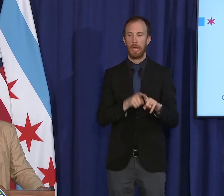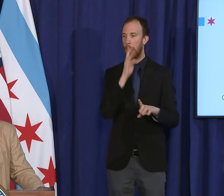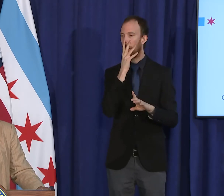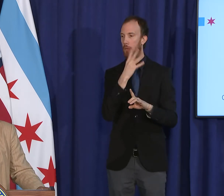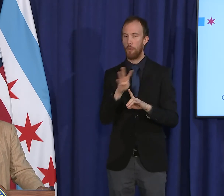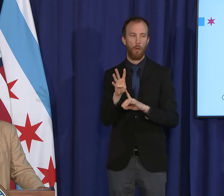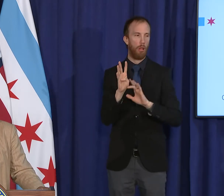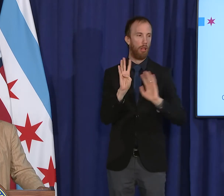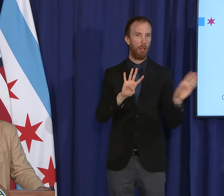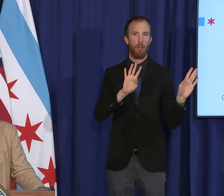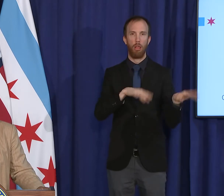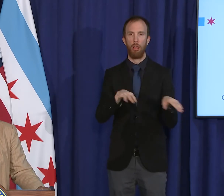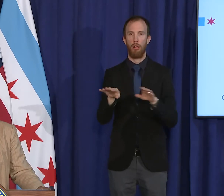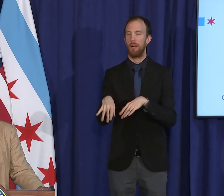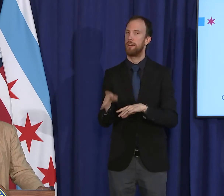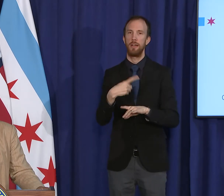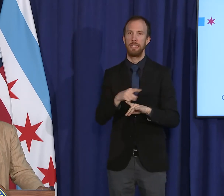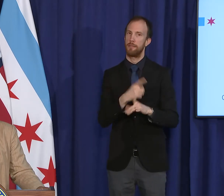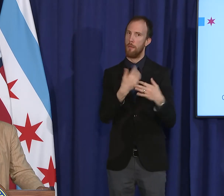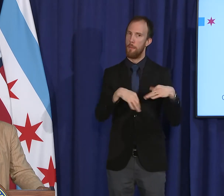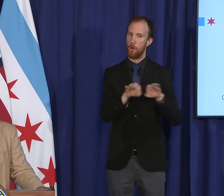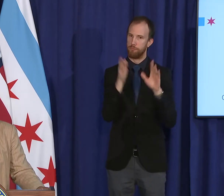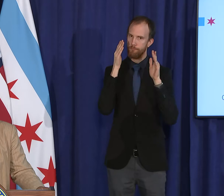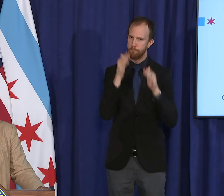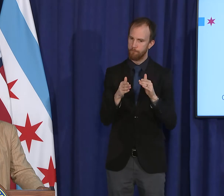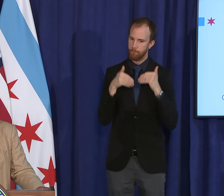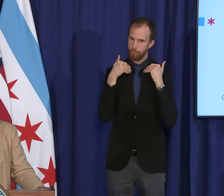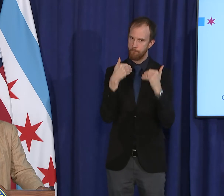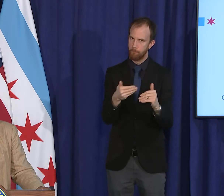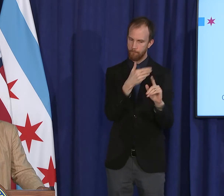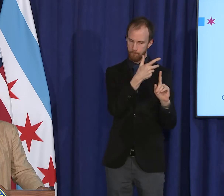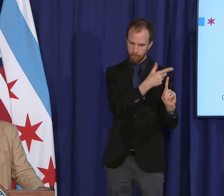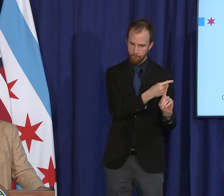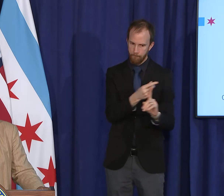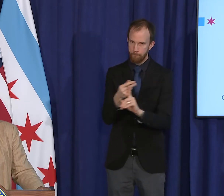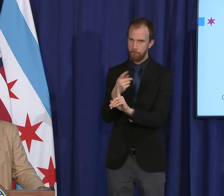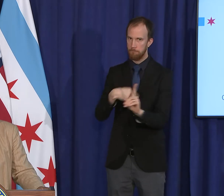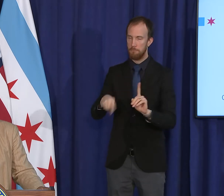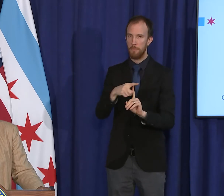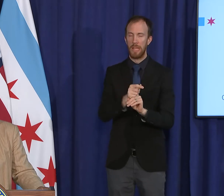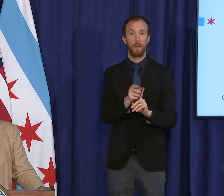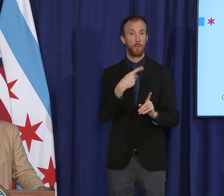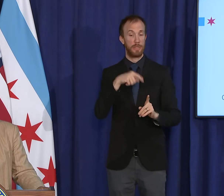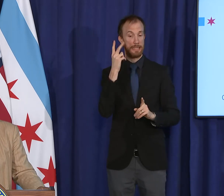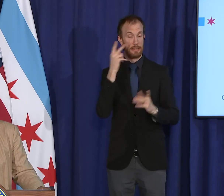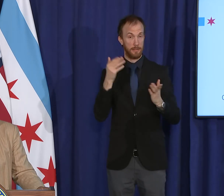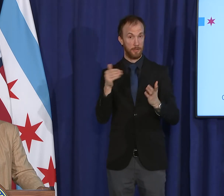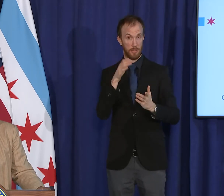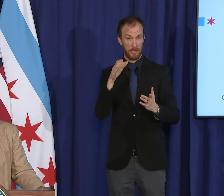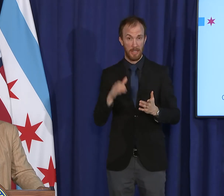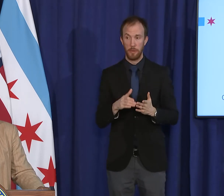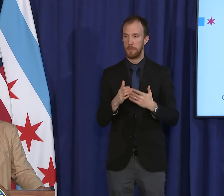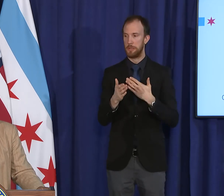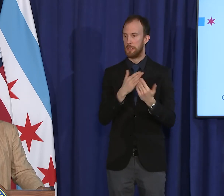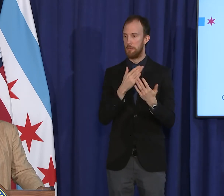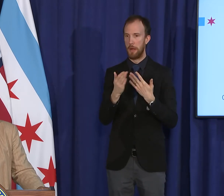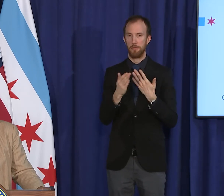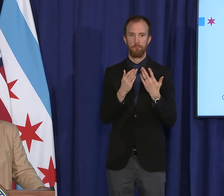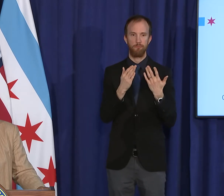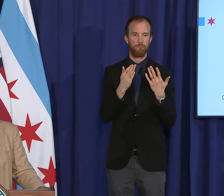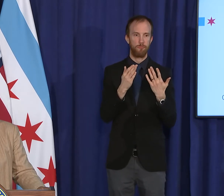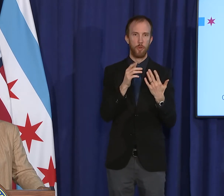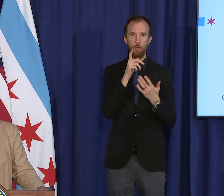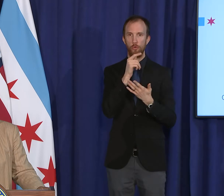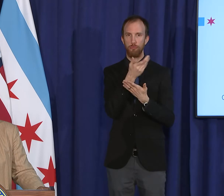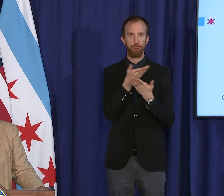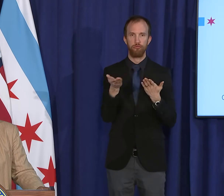to move forward. Because we've seen that in Chicago, regardless of the underlying conditions, vaccinating older residents has the